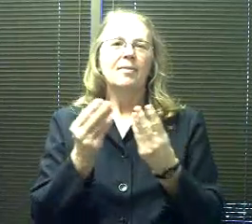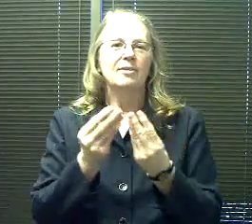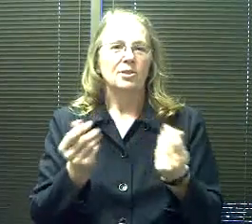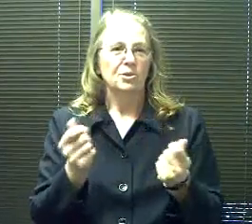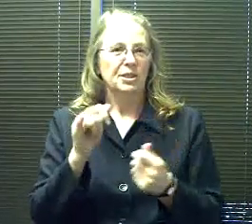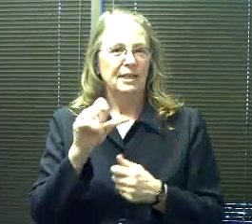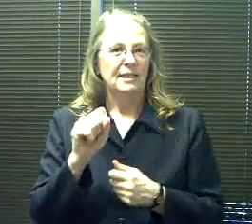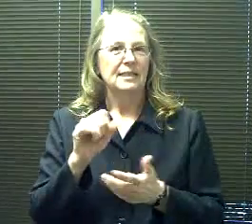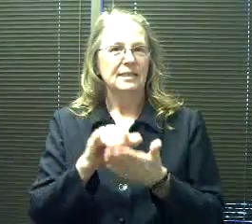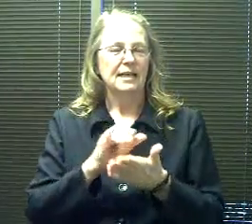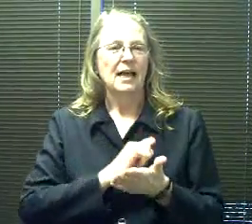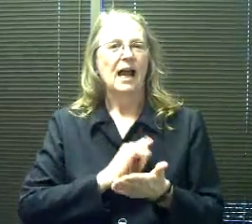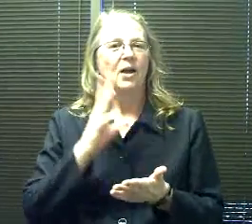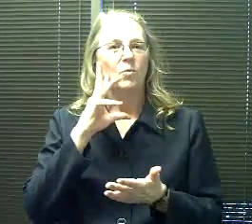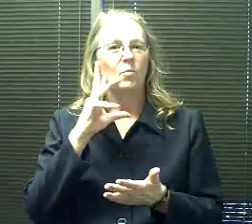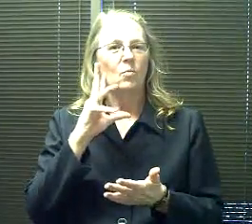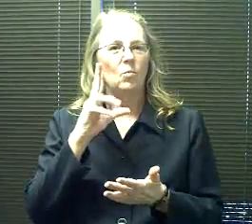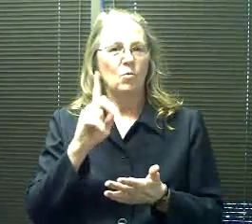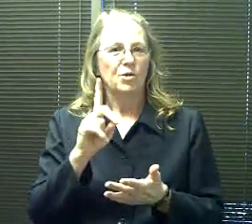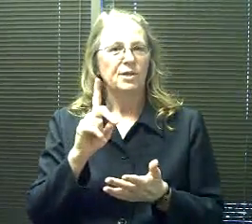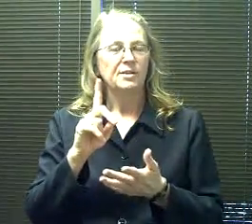The solution is that I would